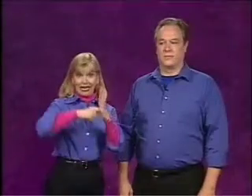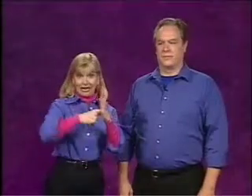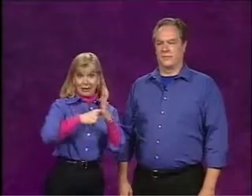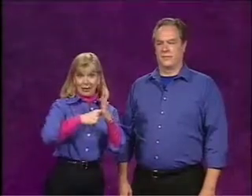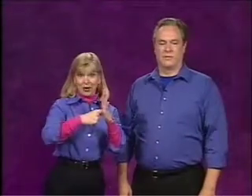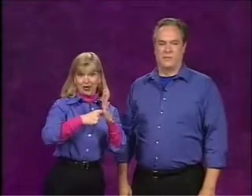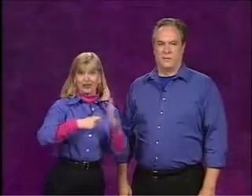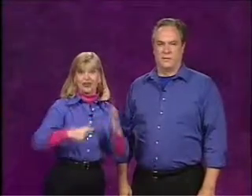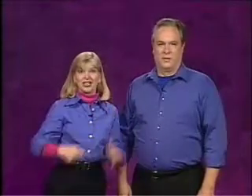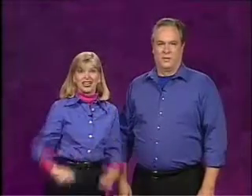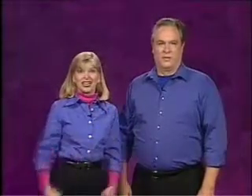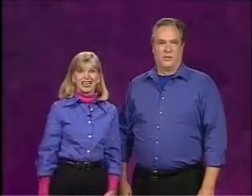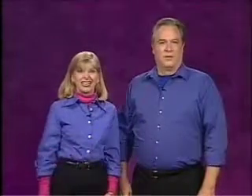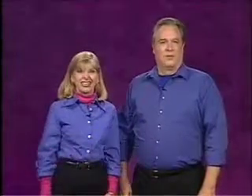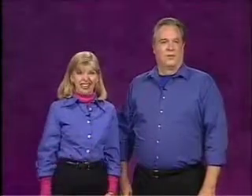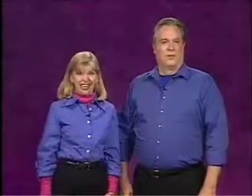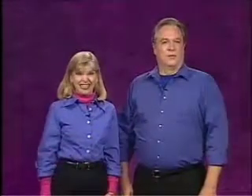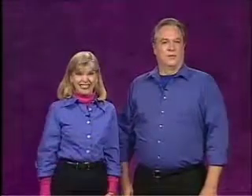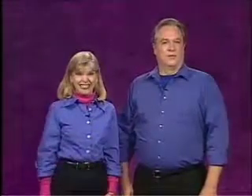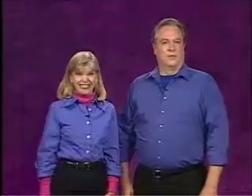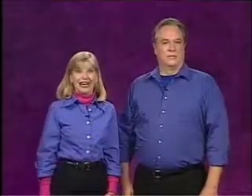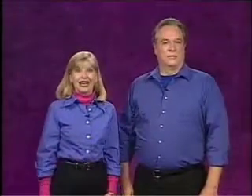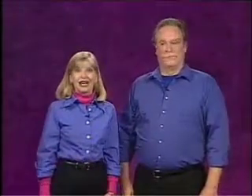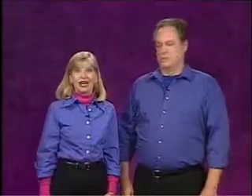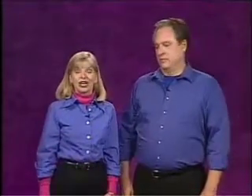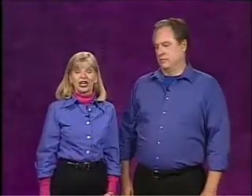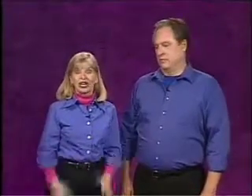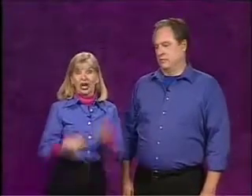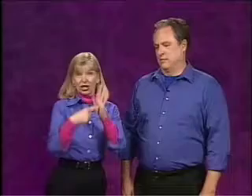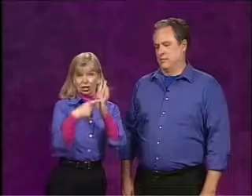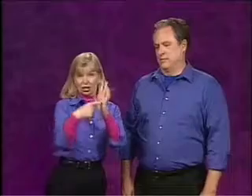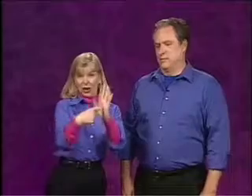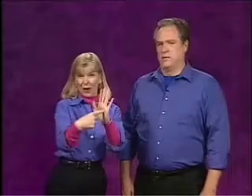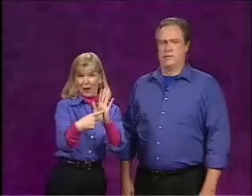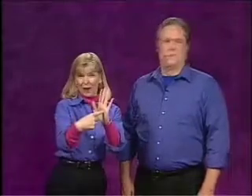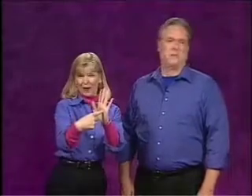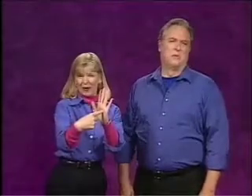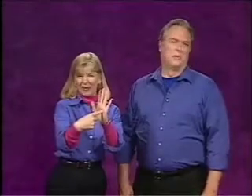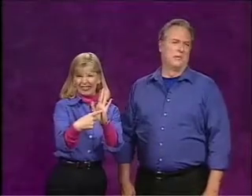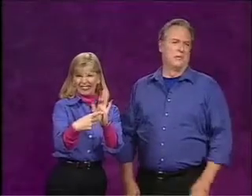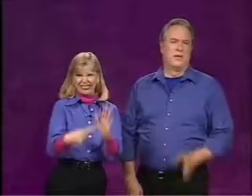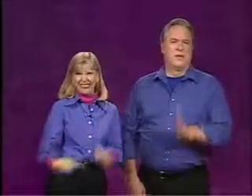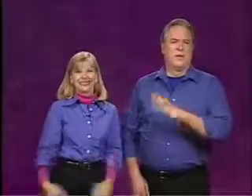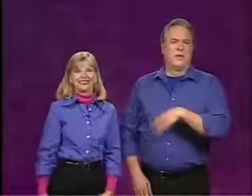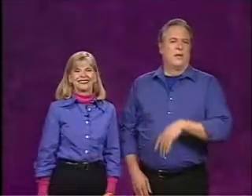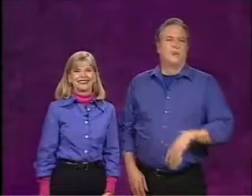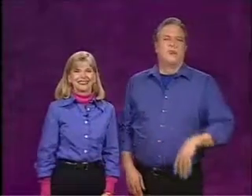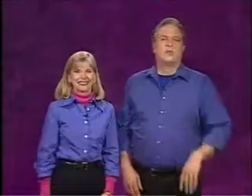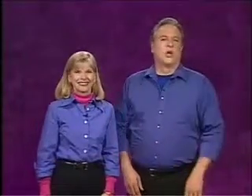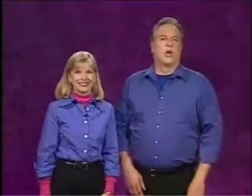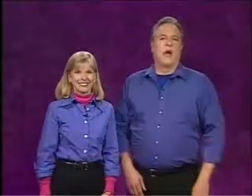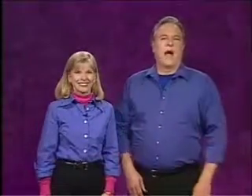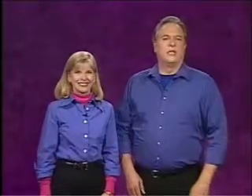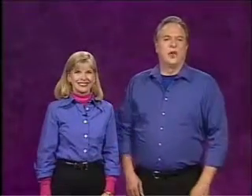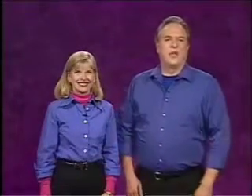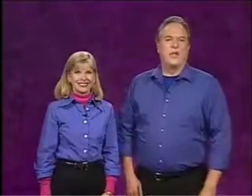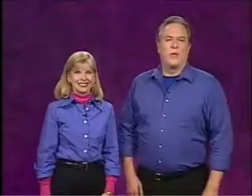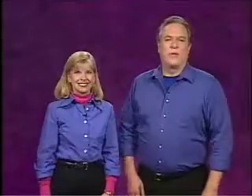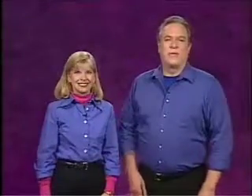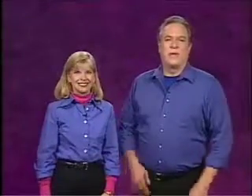key points for this lesson in our little show. So I don't think we'd be